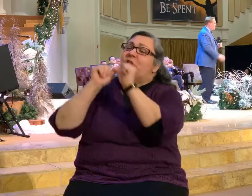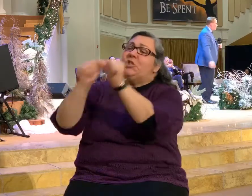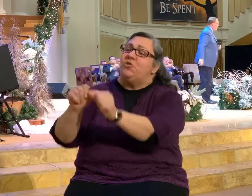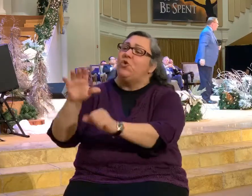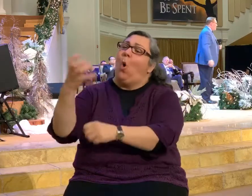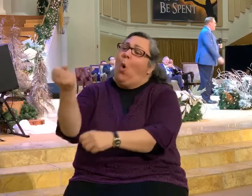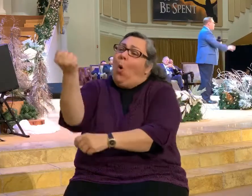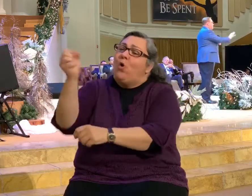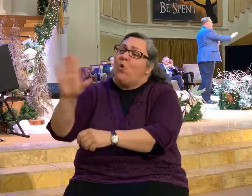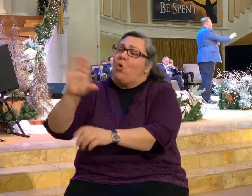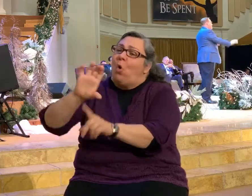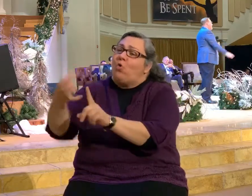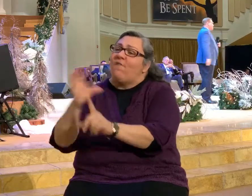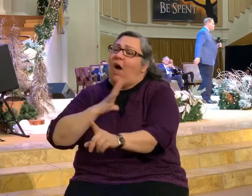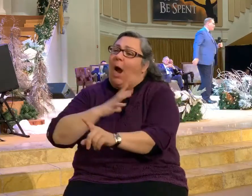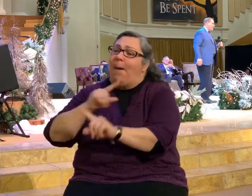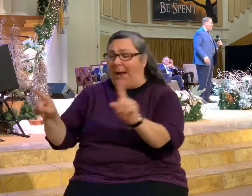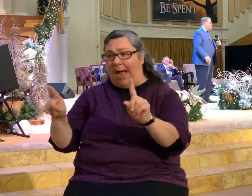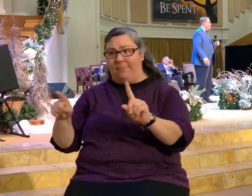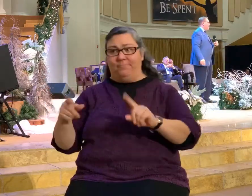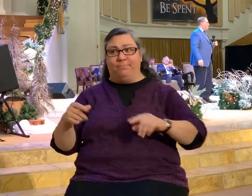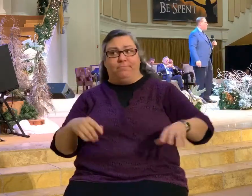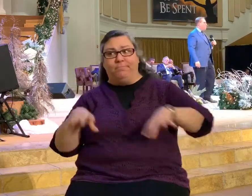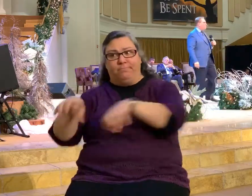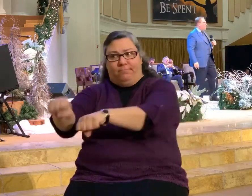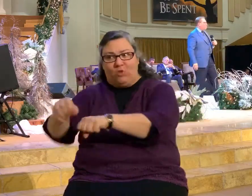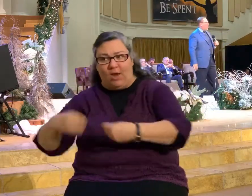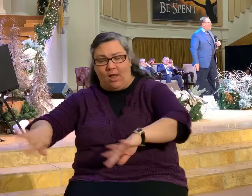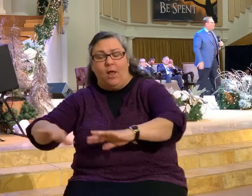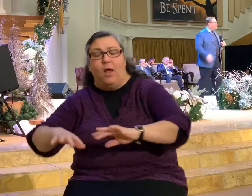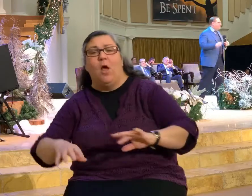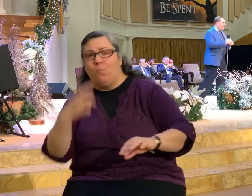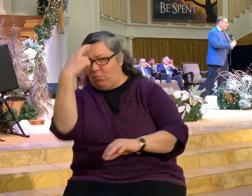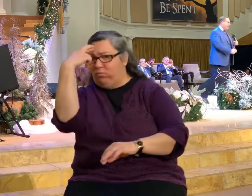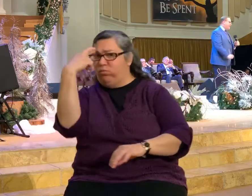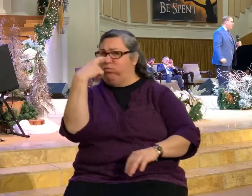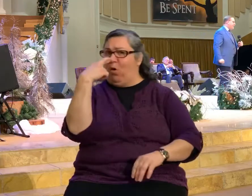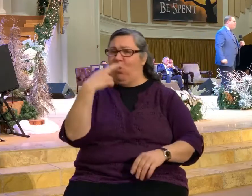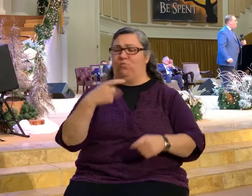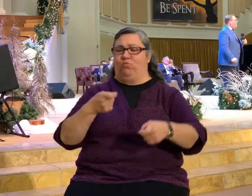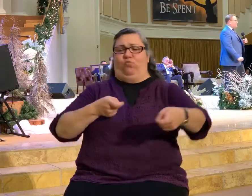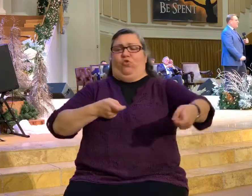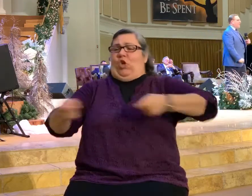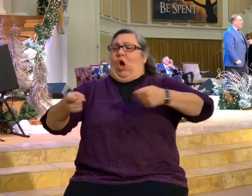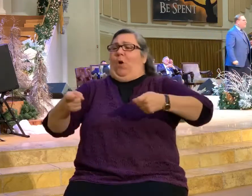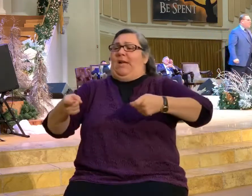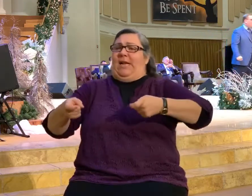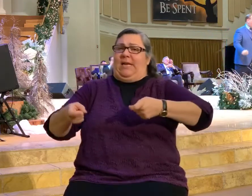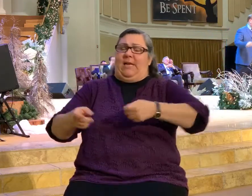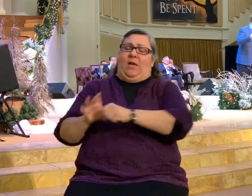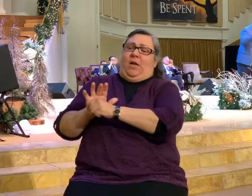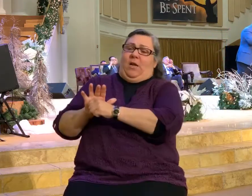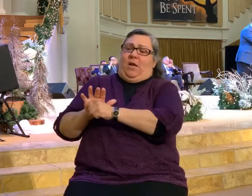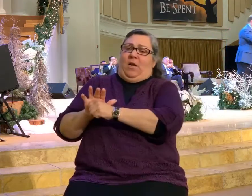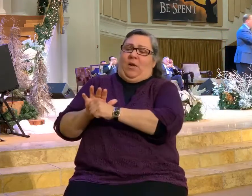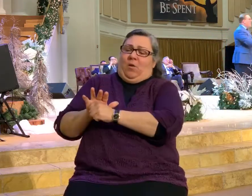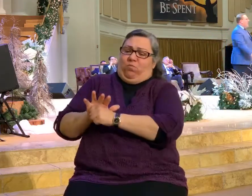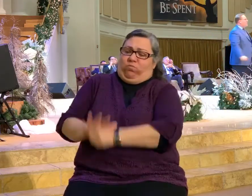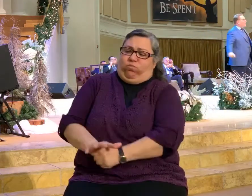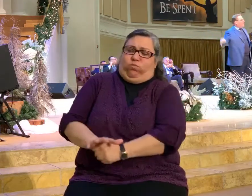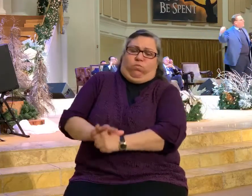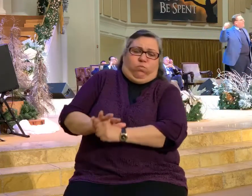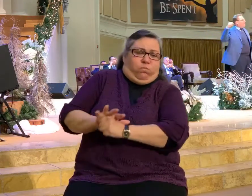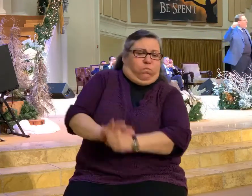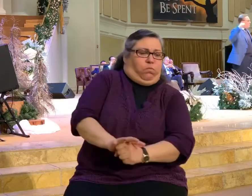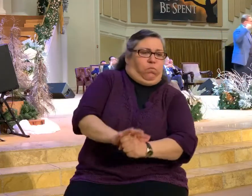their culture, and he would make them vassal kings, but not Rome. Rome dominated and pressed down with hot iron